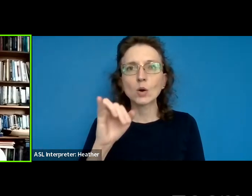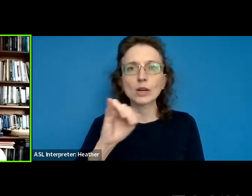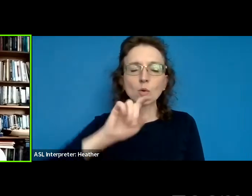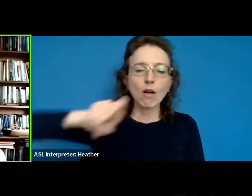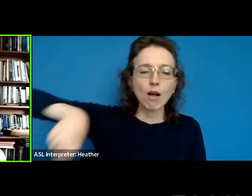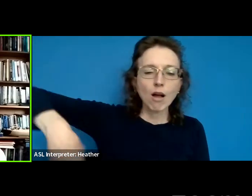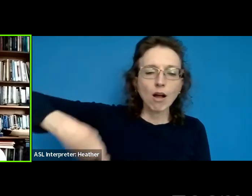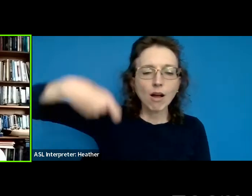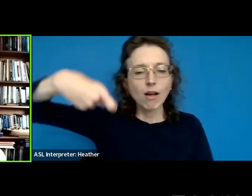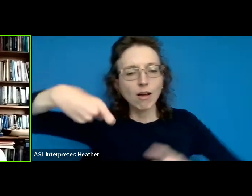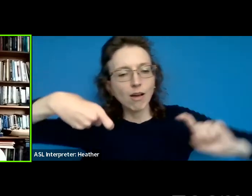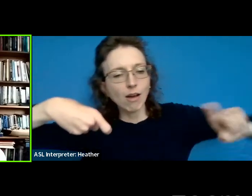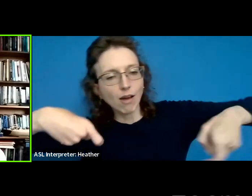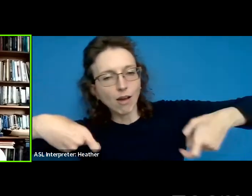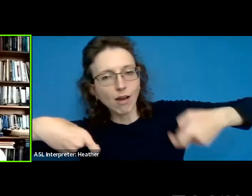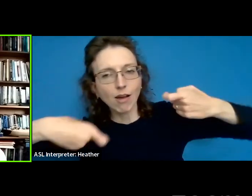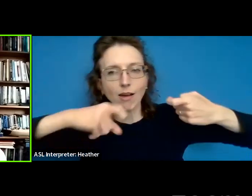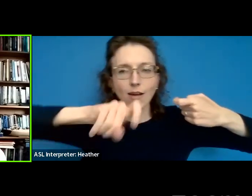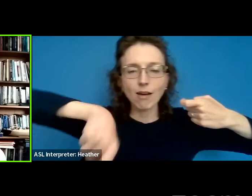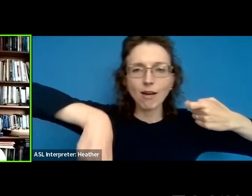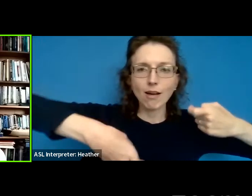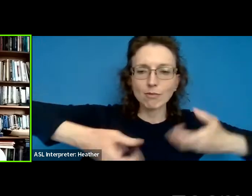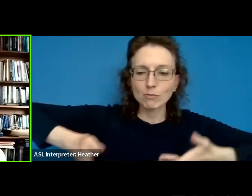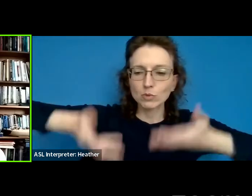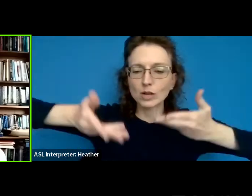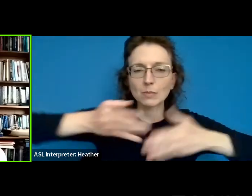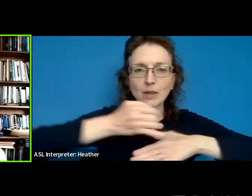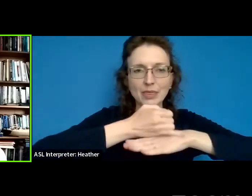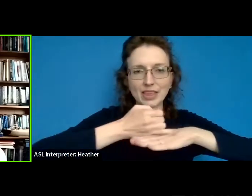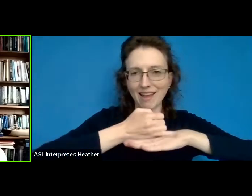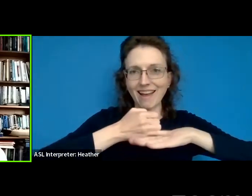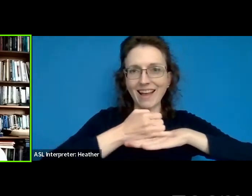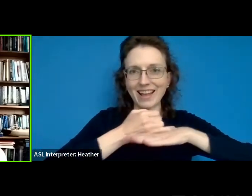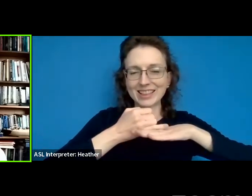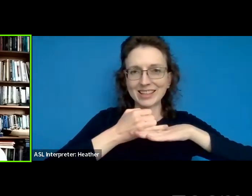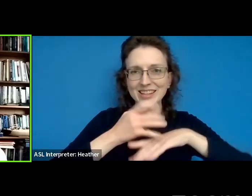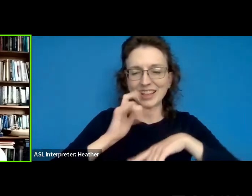we call this fish hook mata'ufusfonua, or